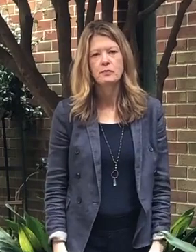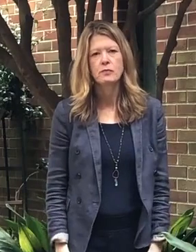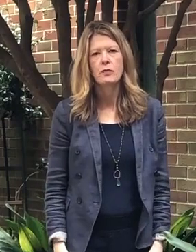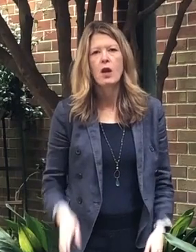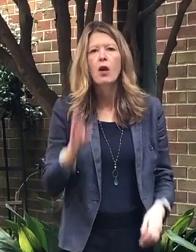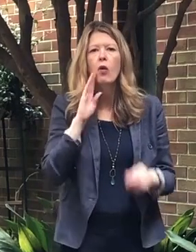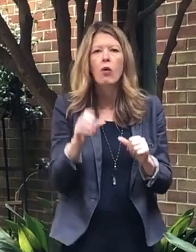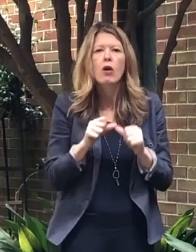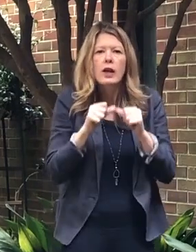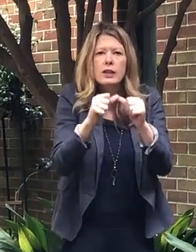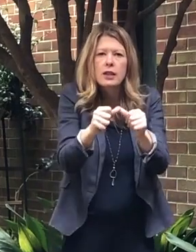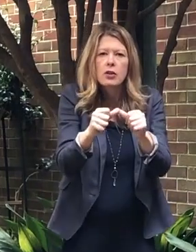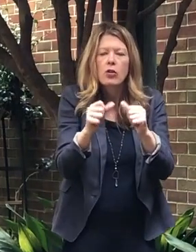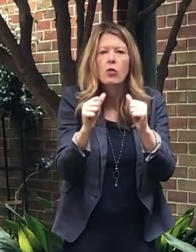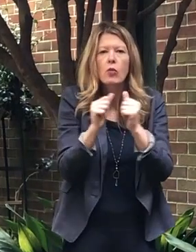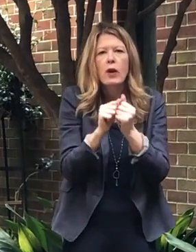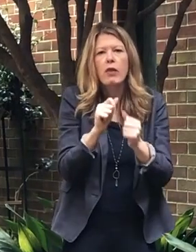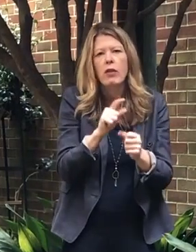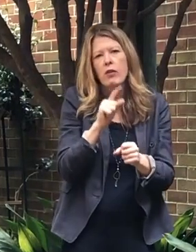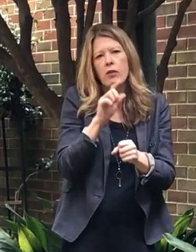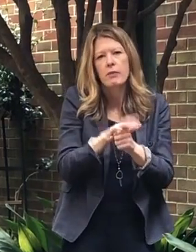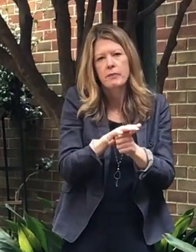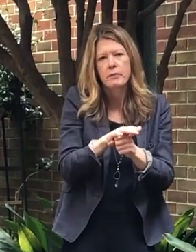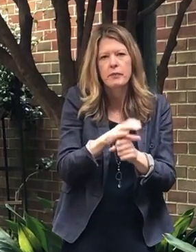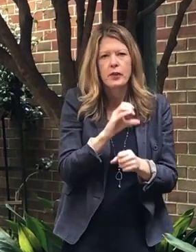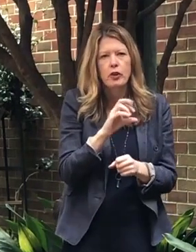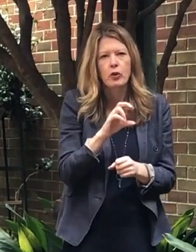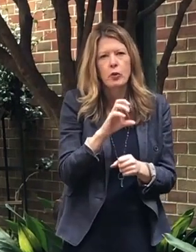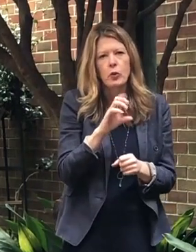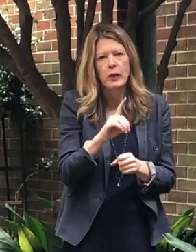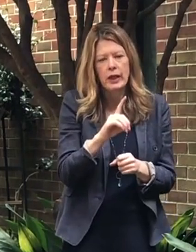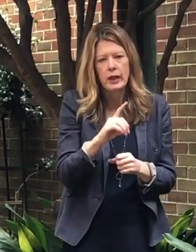We'll continue with the Apostles' Creed on page 120.